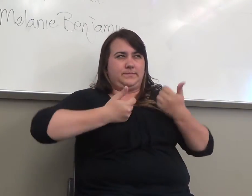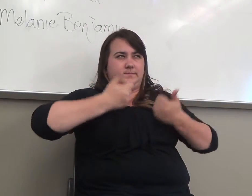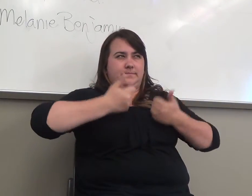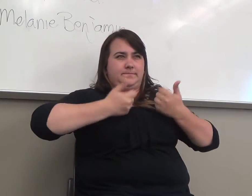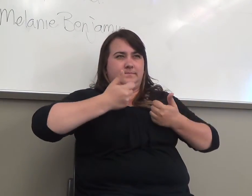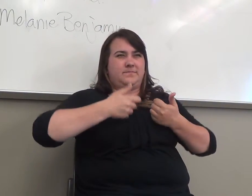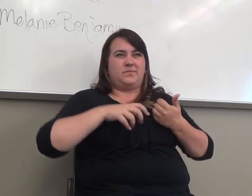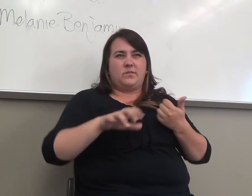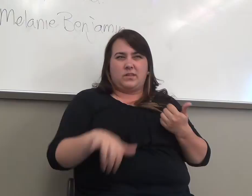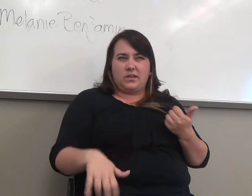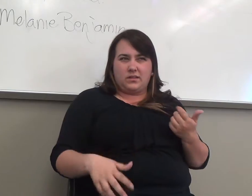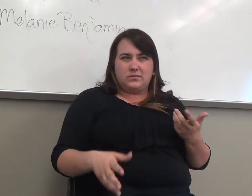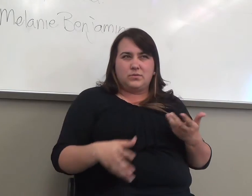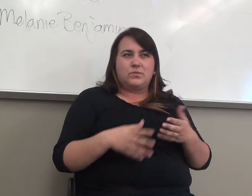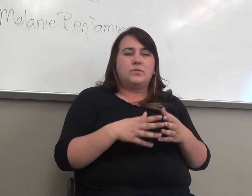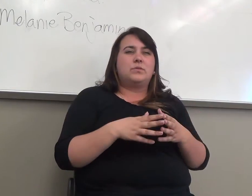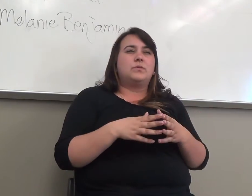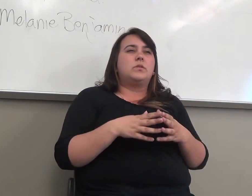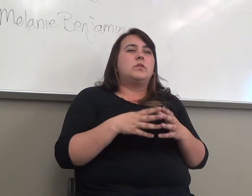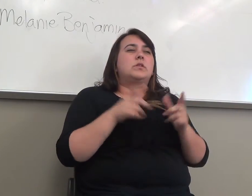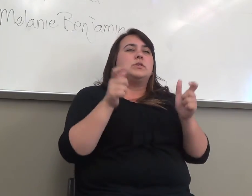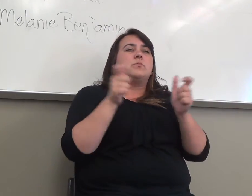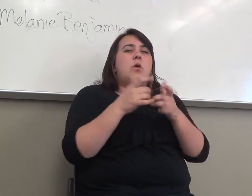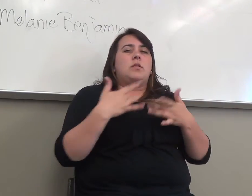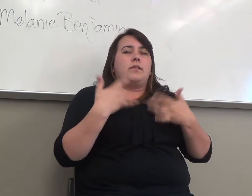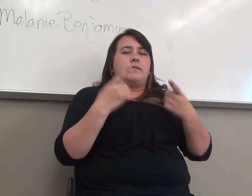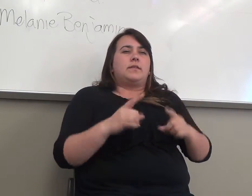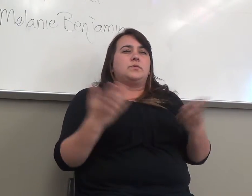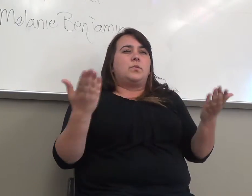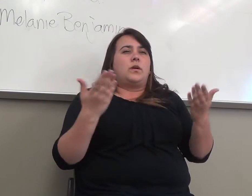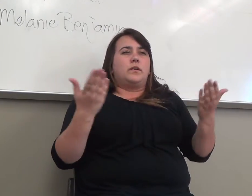So what are the small events?